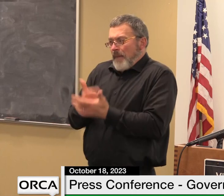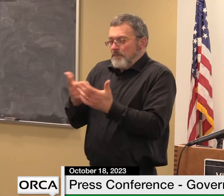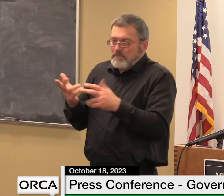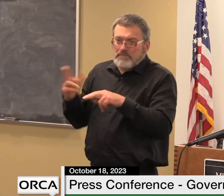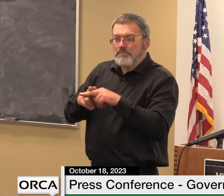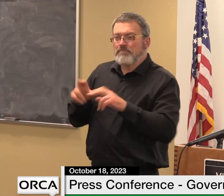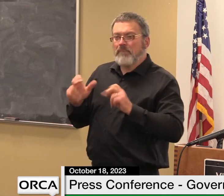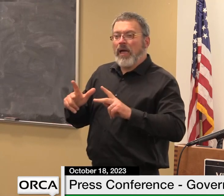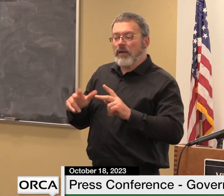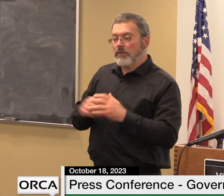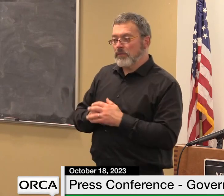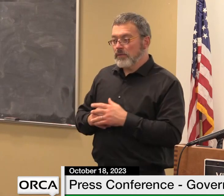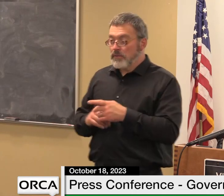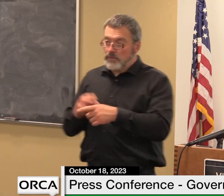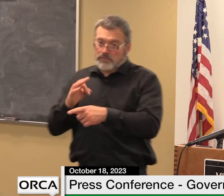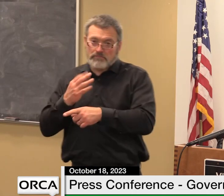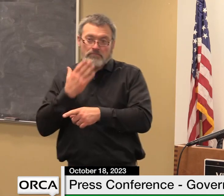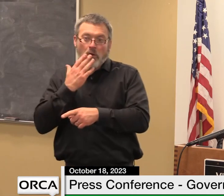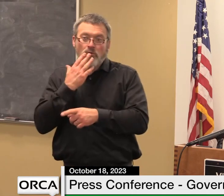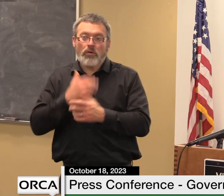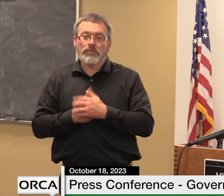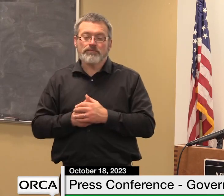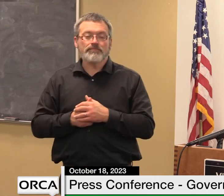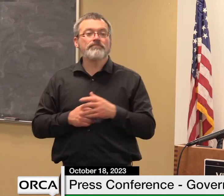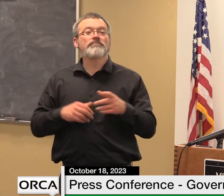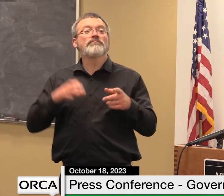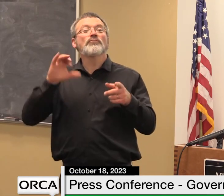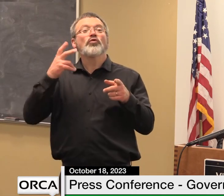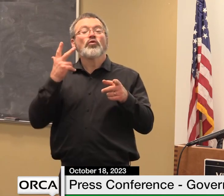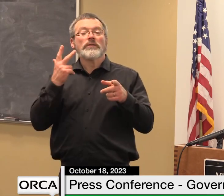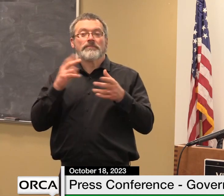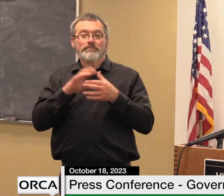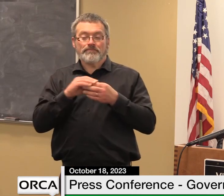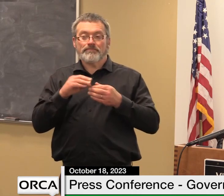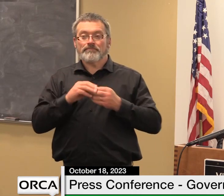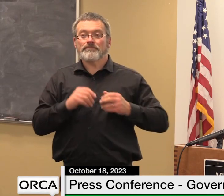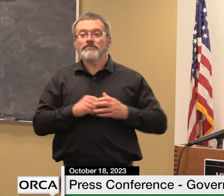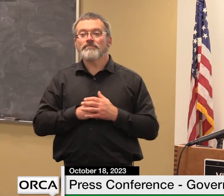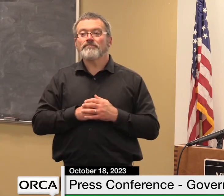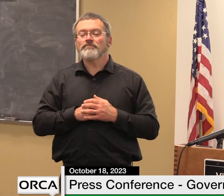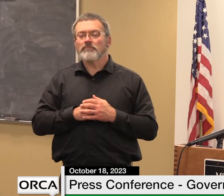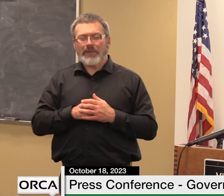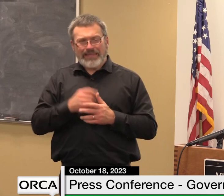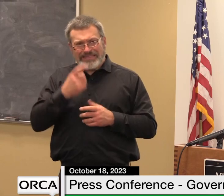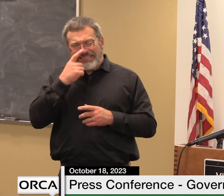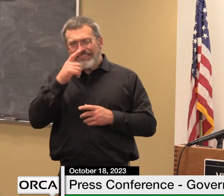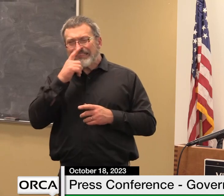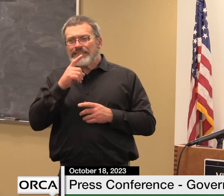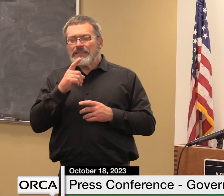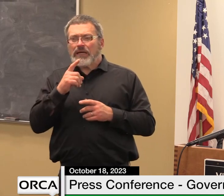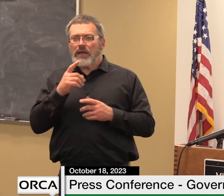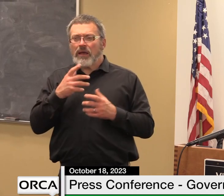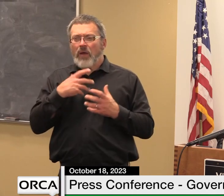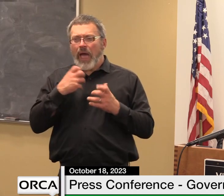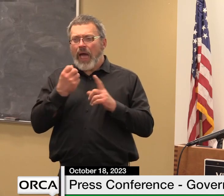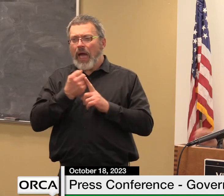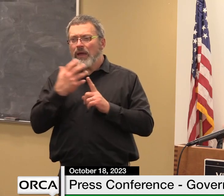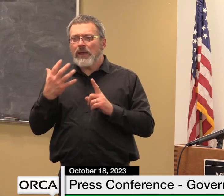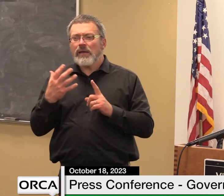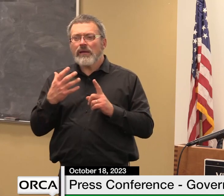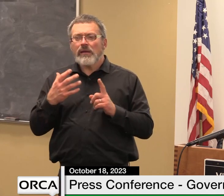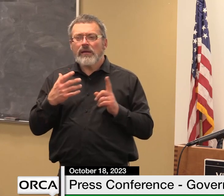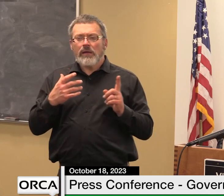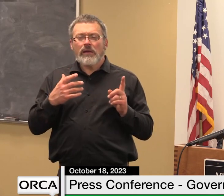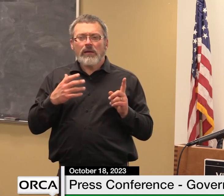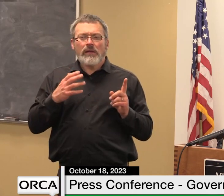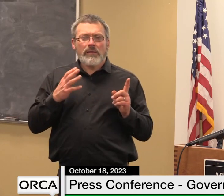Thank you, sir. To Bob's question there, and maybe this is, I don't know if Secretary Samuelson's on the phone, the governor can answer,